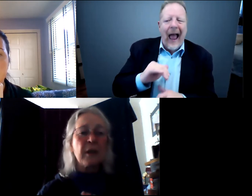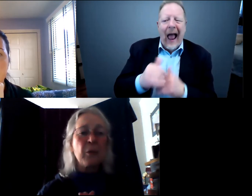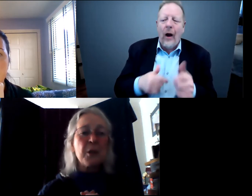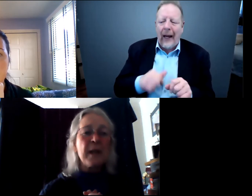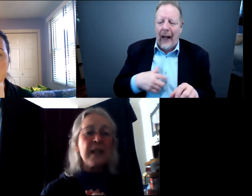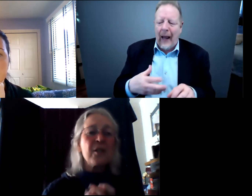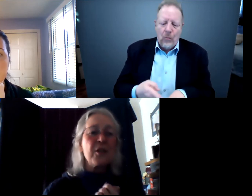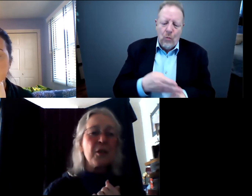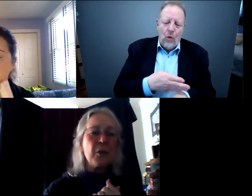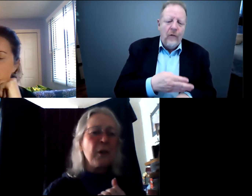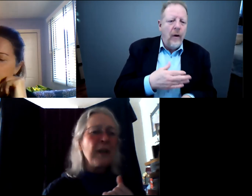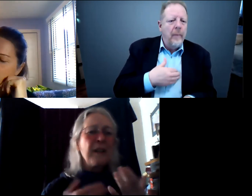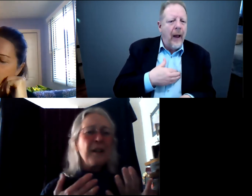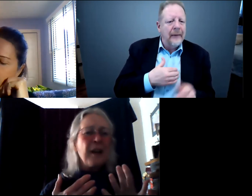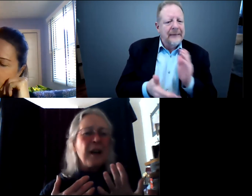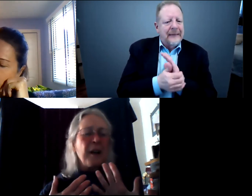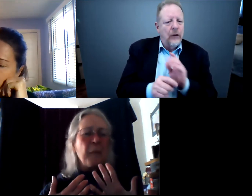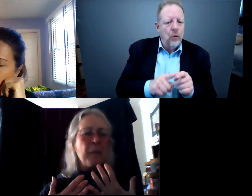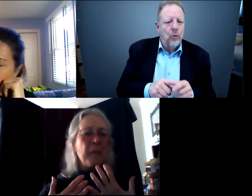there? What do I need to do?